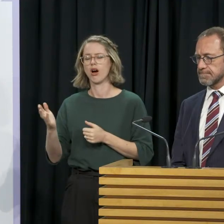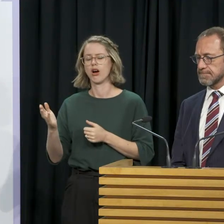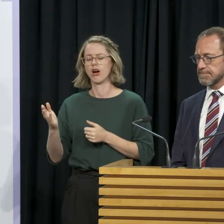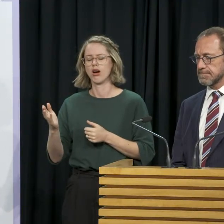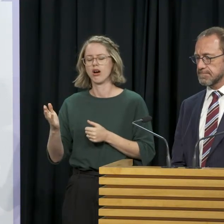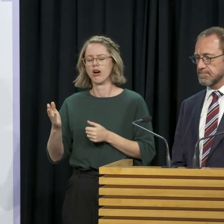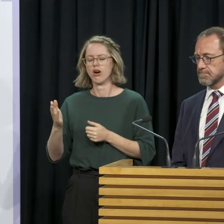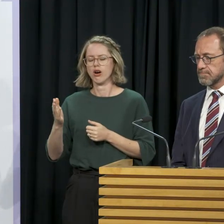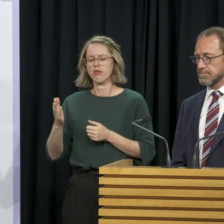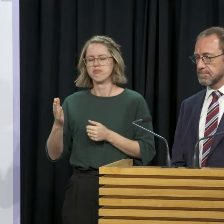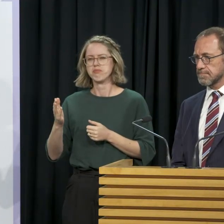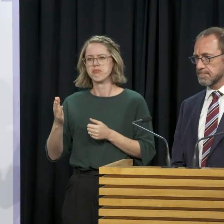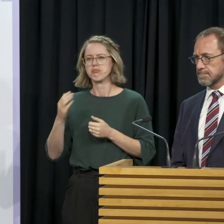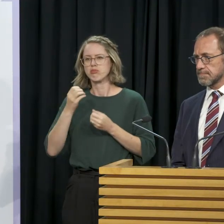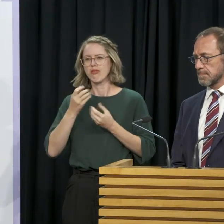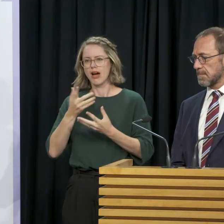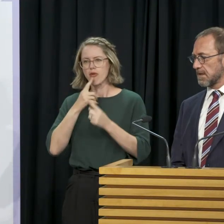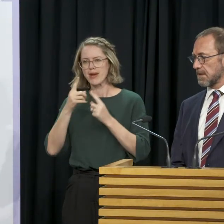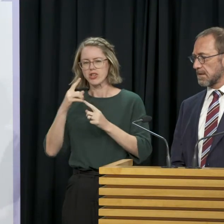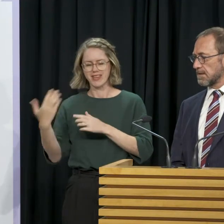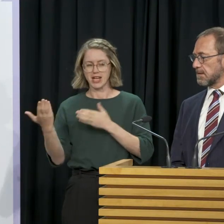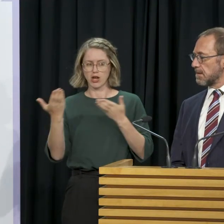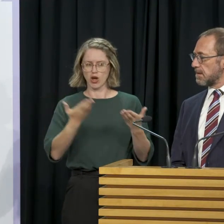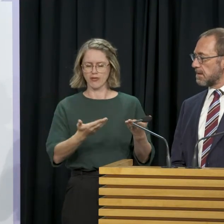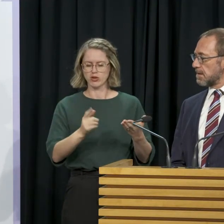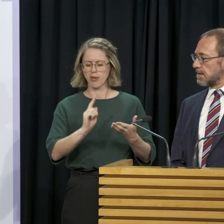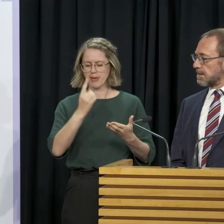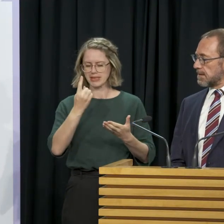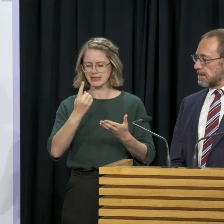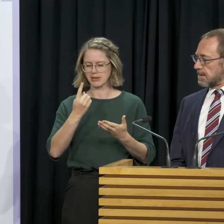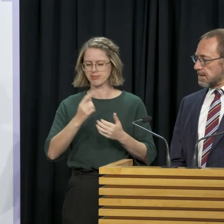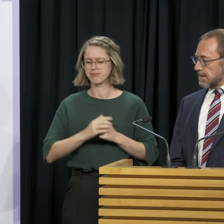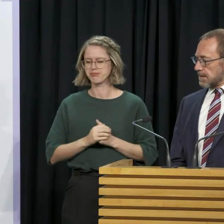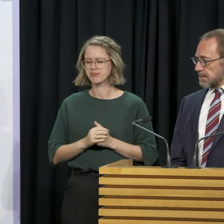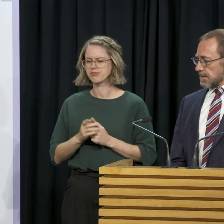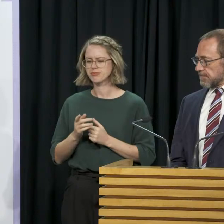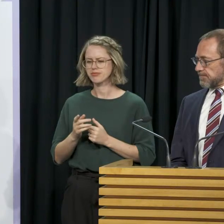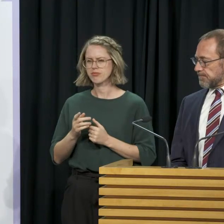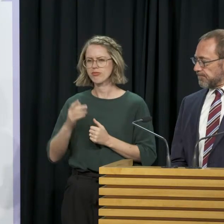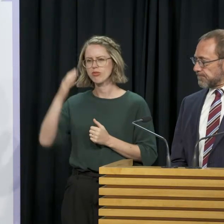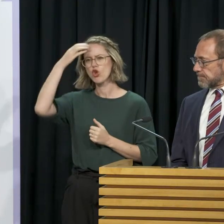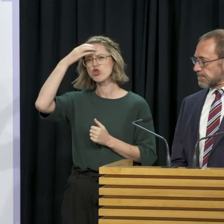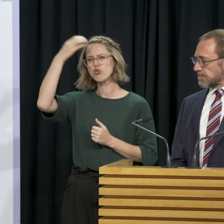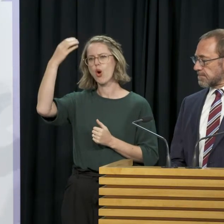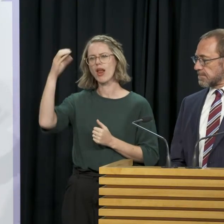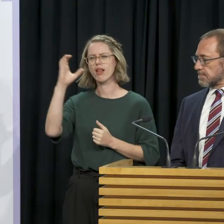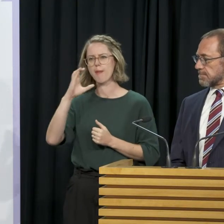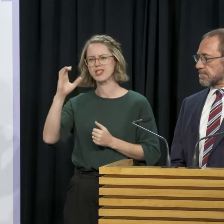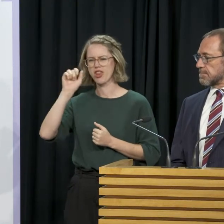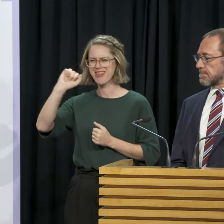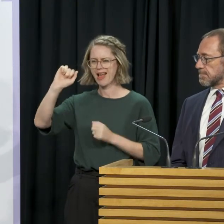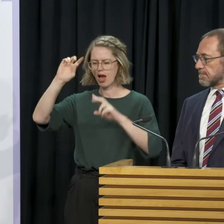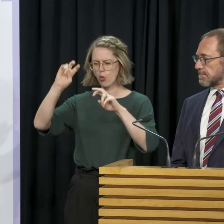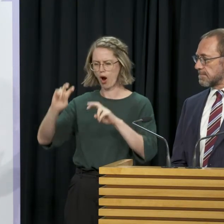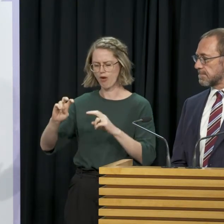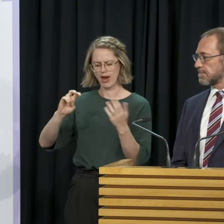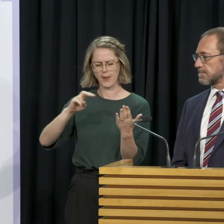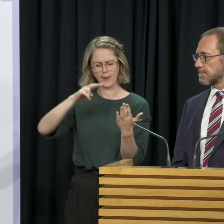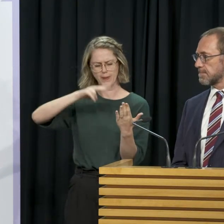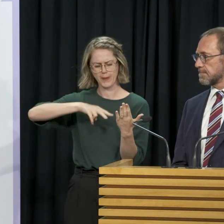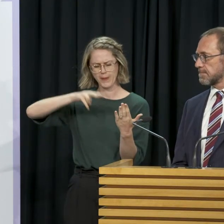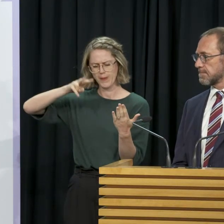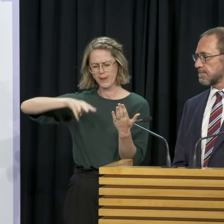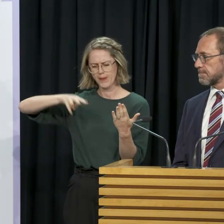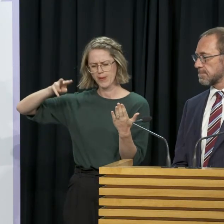again hand over to Minister Little. When you read the Royal Commission, you get a real sense of the emphasis